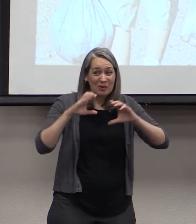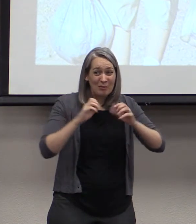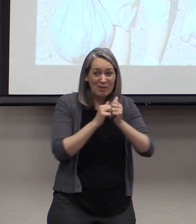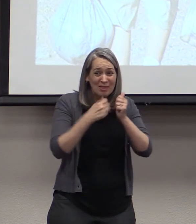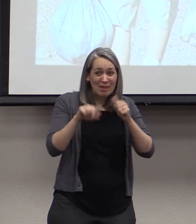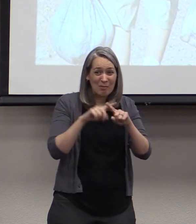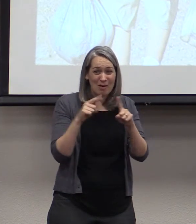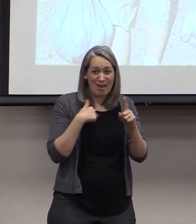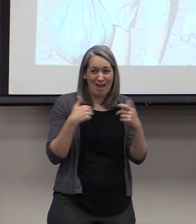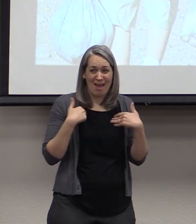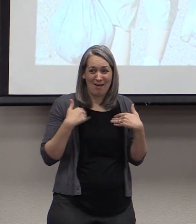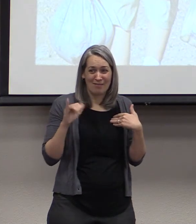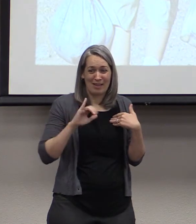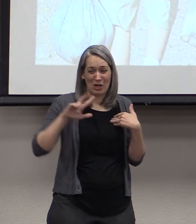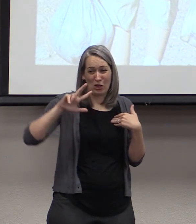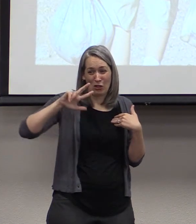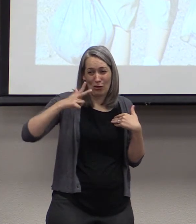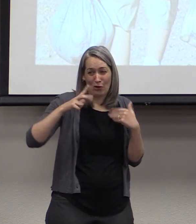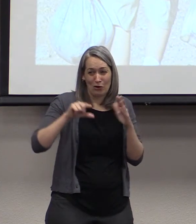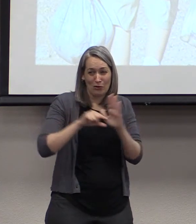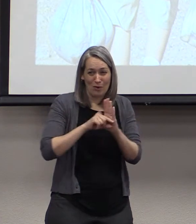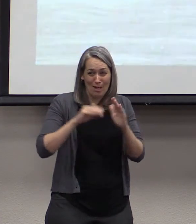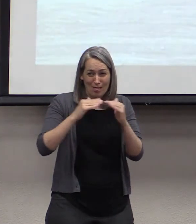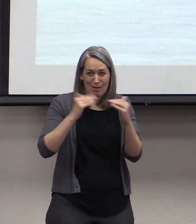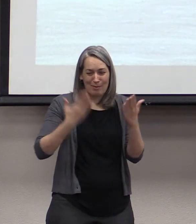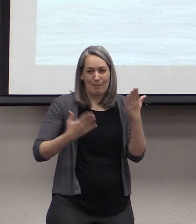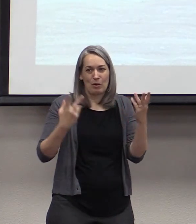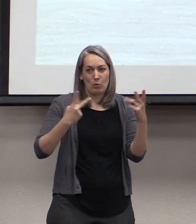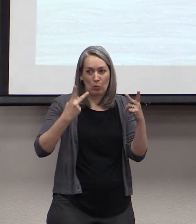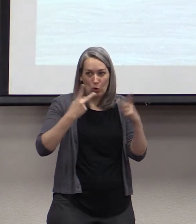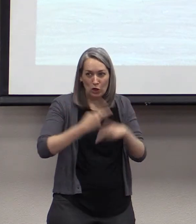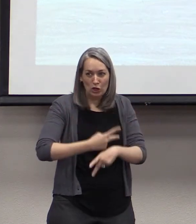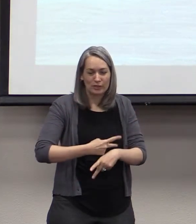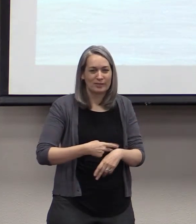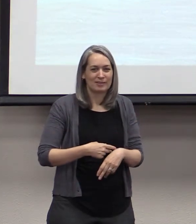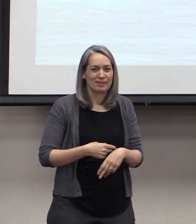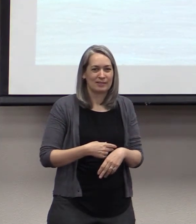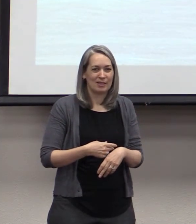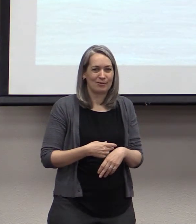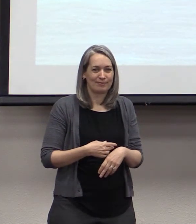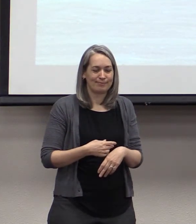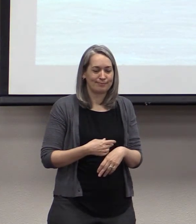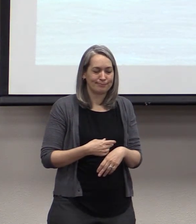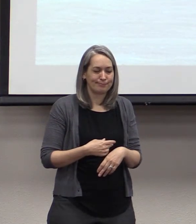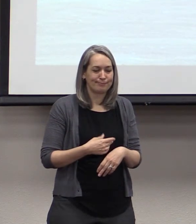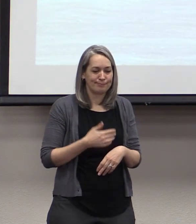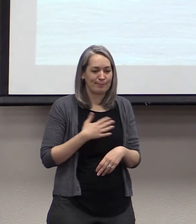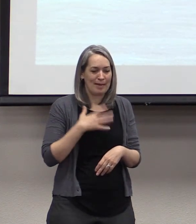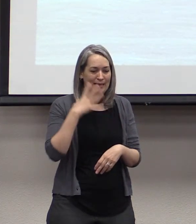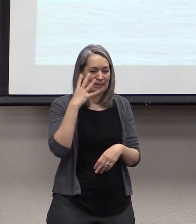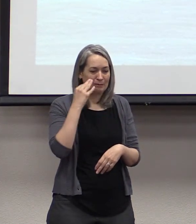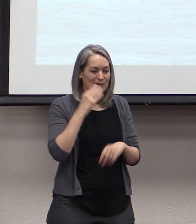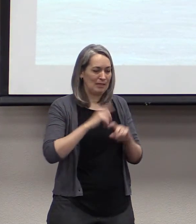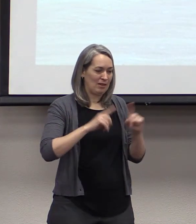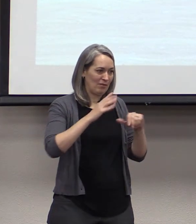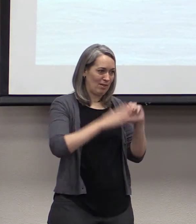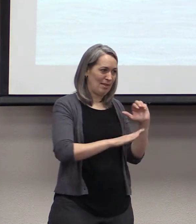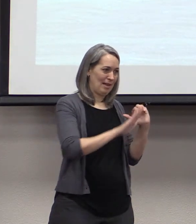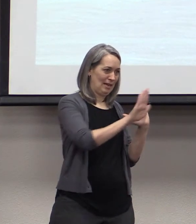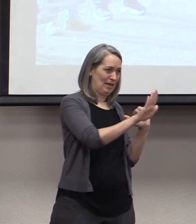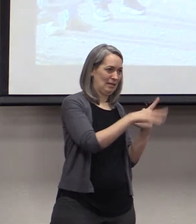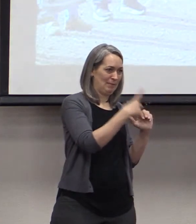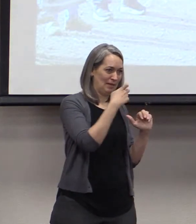grade level, probably worse. And so it was certainly a different experience for me than it was for Aiden, being able to communicate with those kids a little